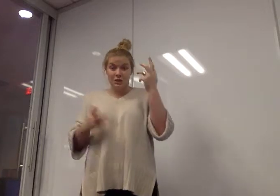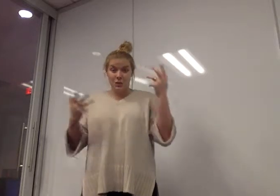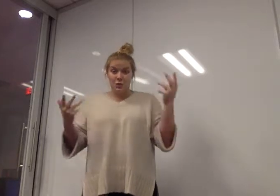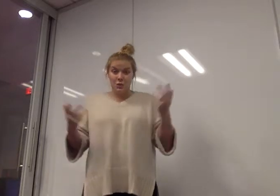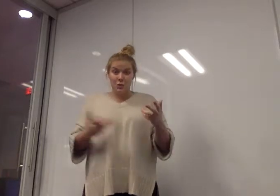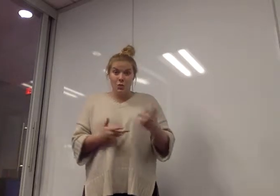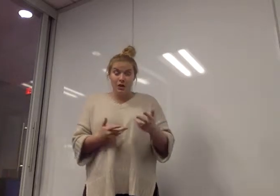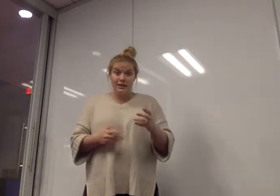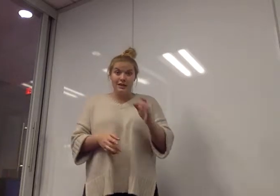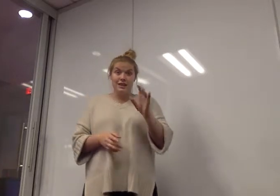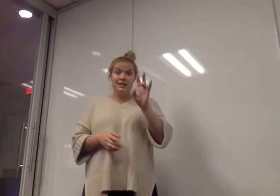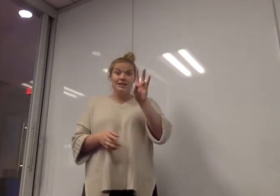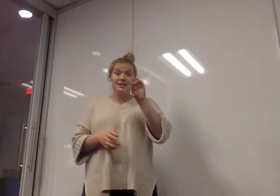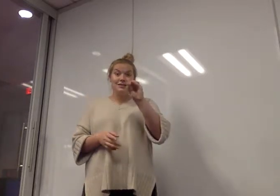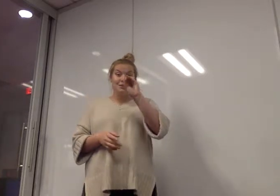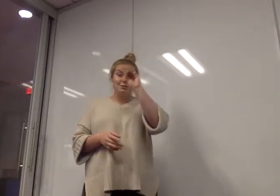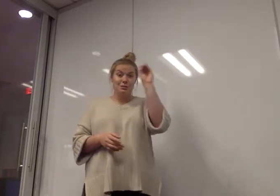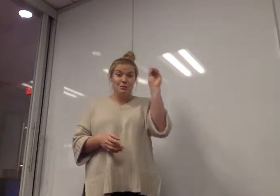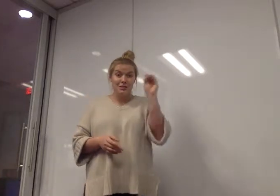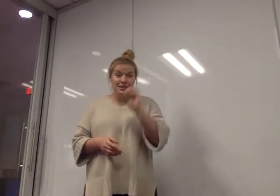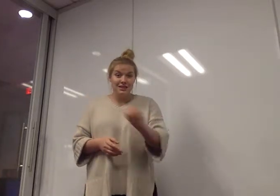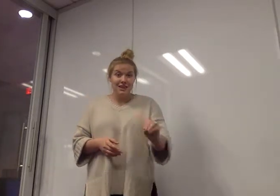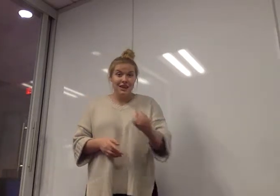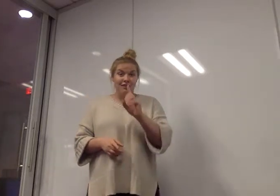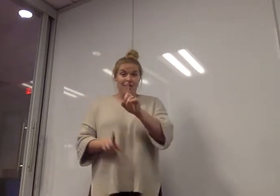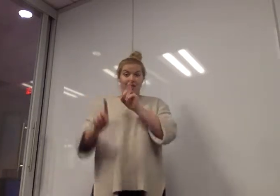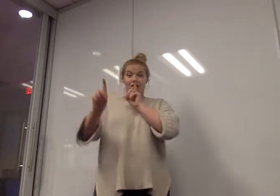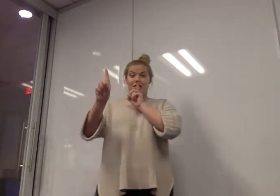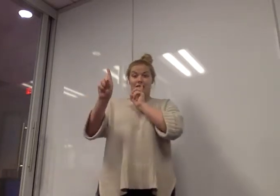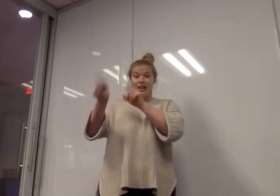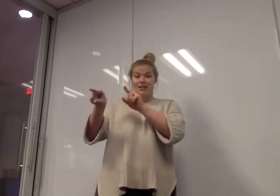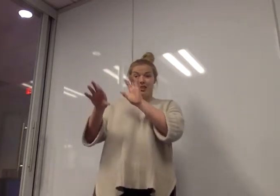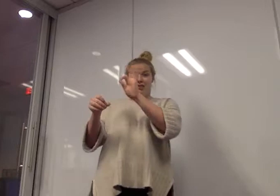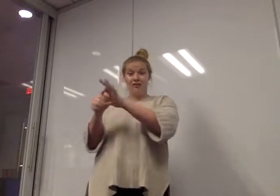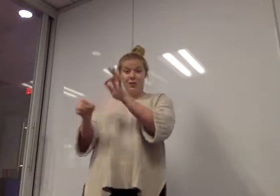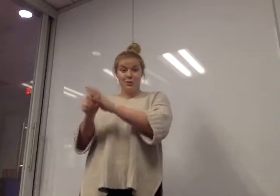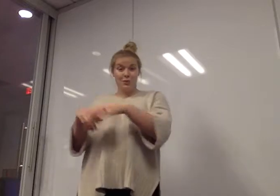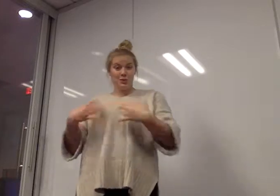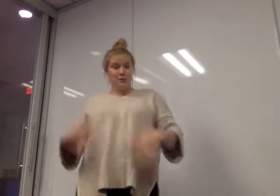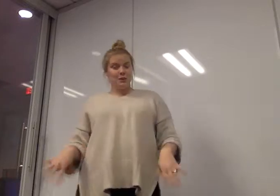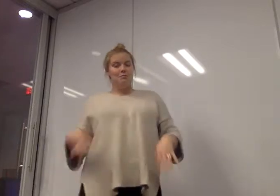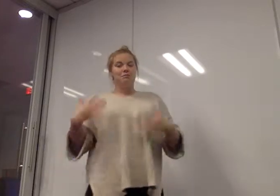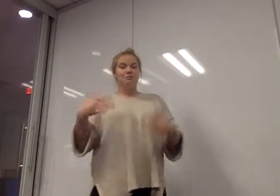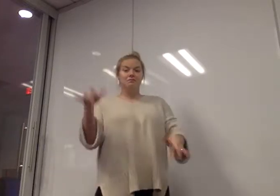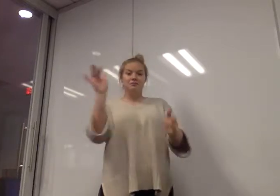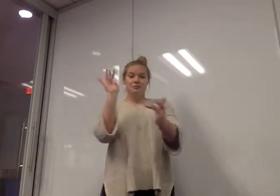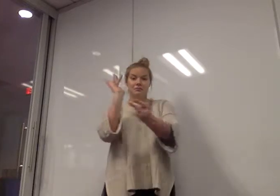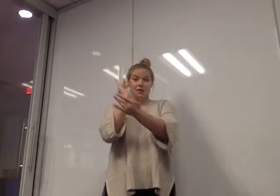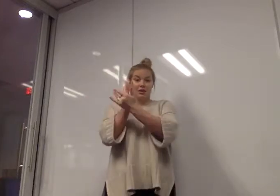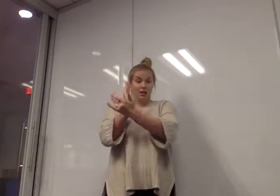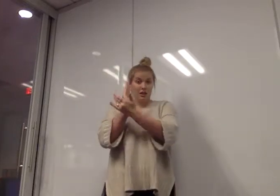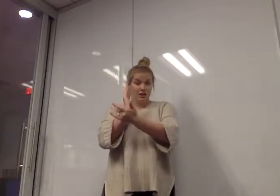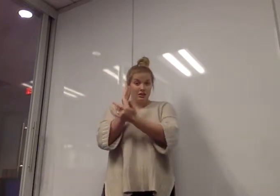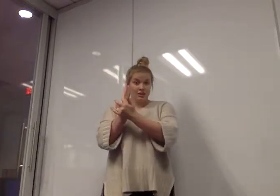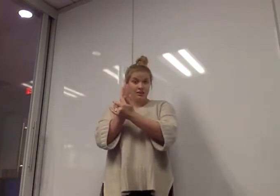U.S. Senate and gubernatorial race outcomes. And even, let's go digital,